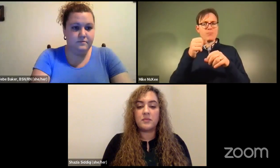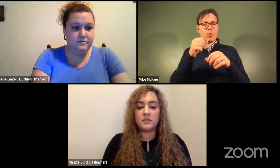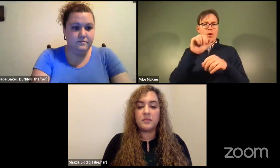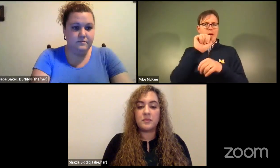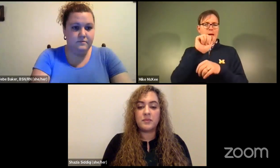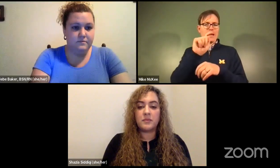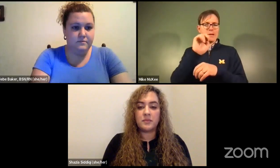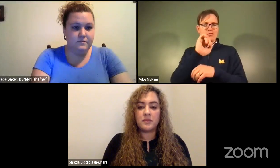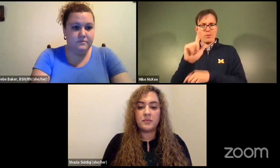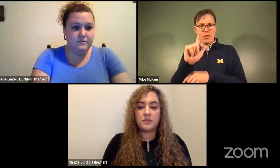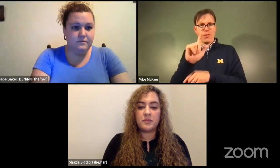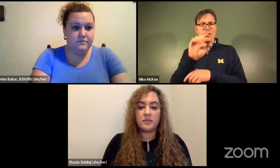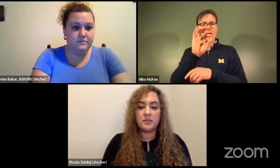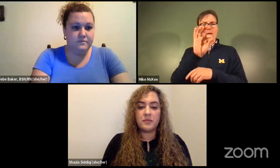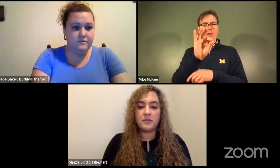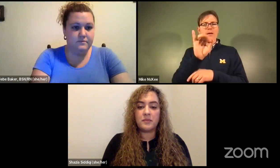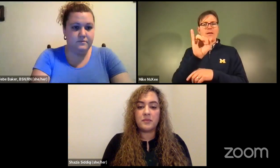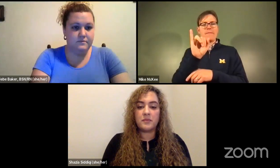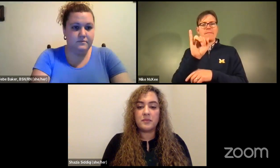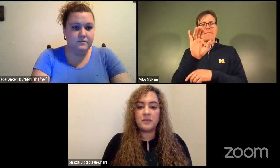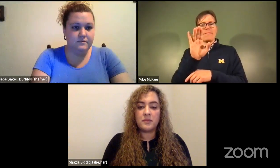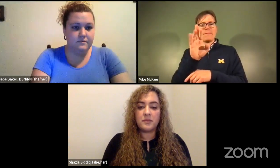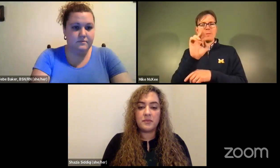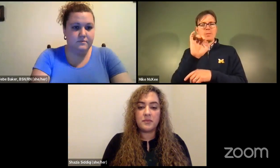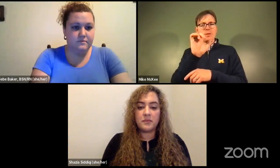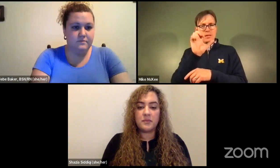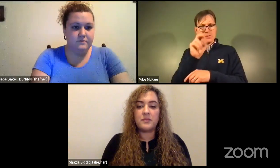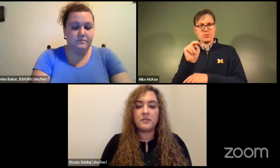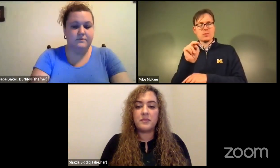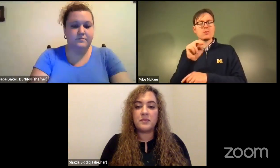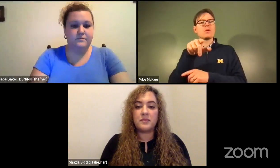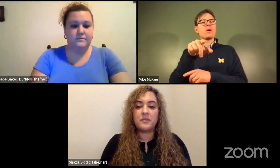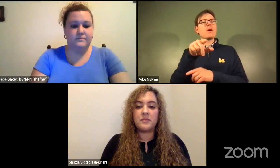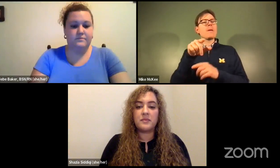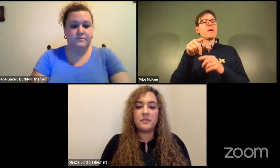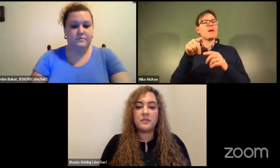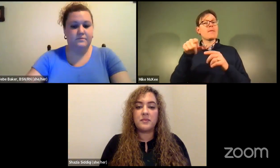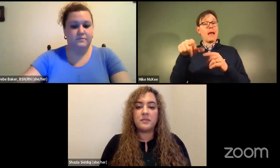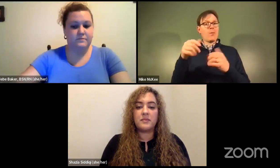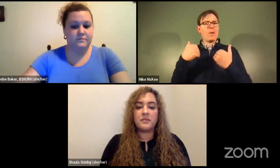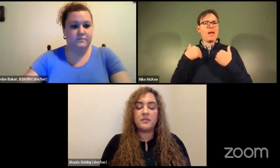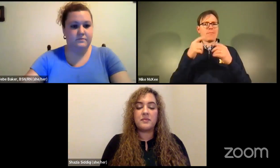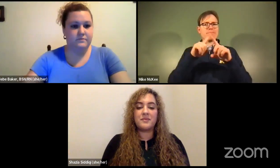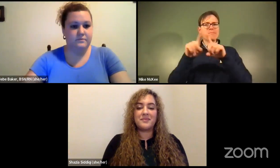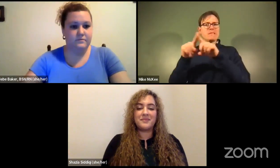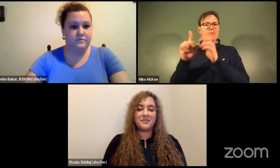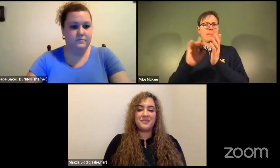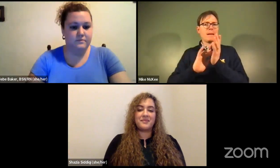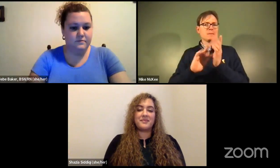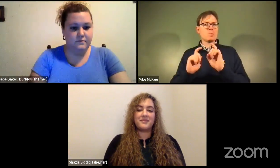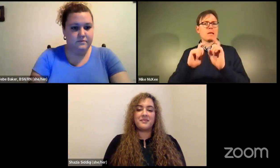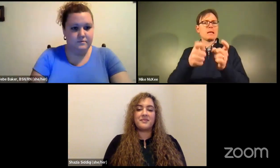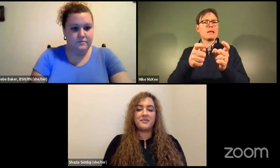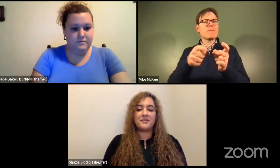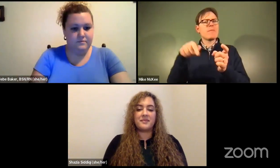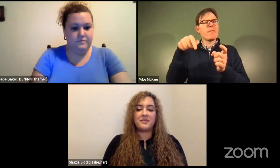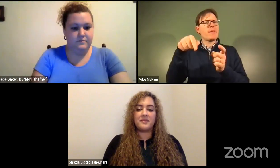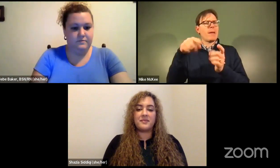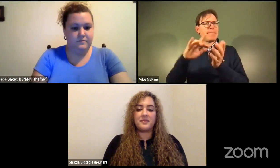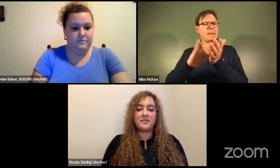So, and I call it atrial fibrillation AFib. So I'm just going to refer to it as AFib from here on out. There are many different